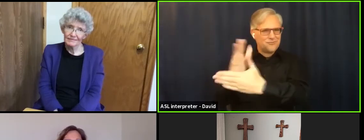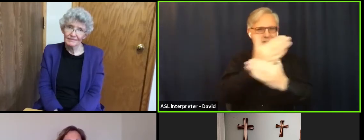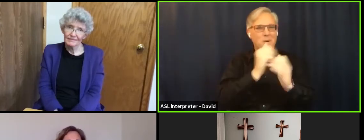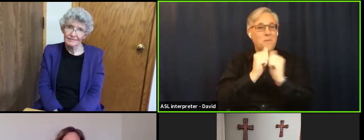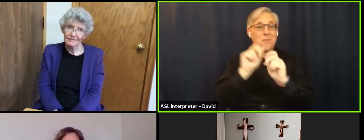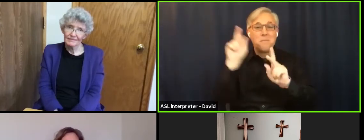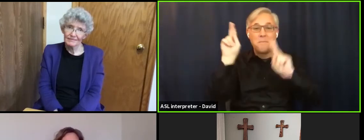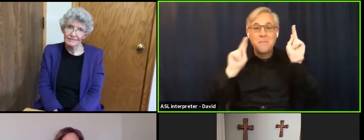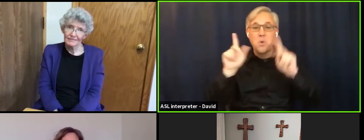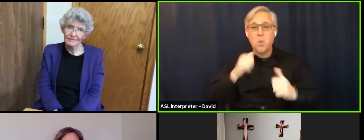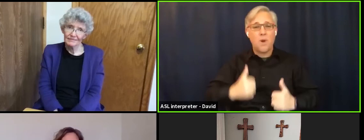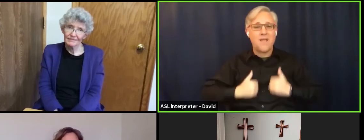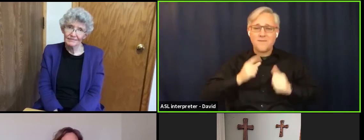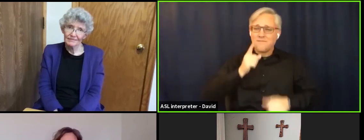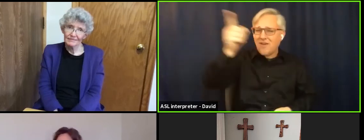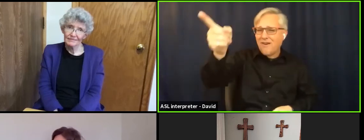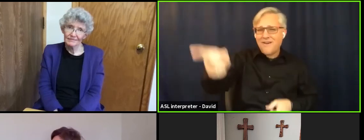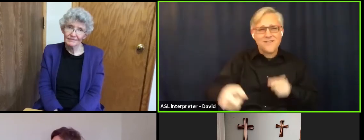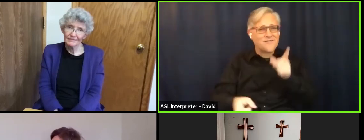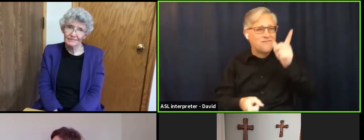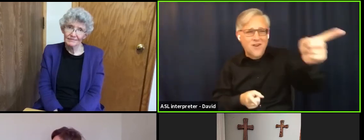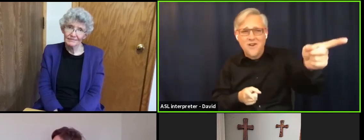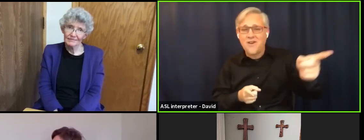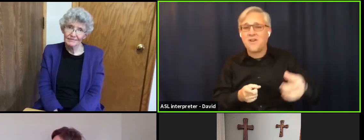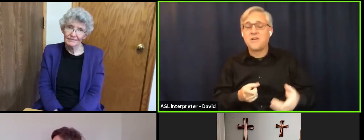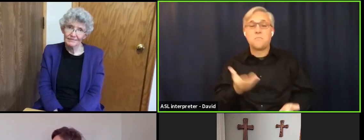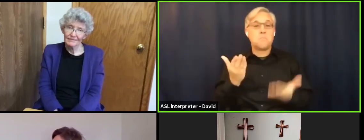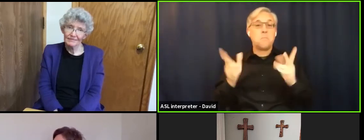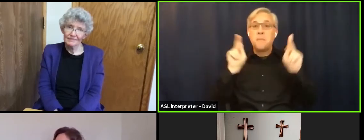time, with people we just are meeting now.